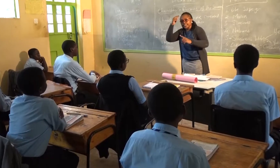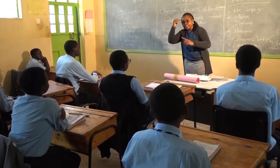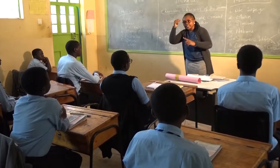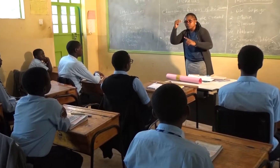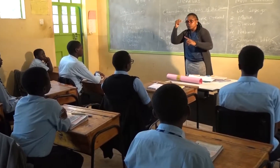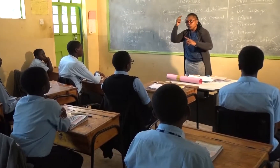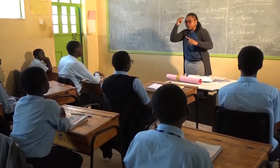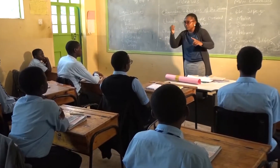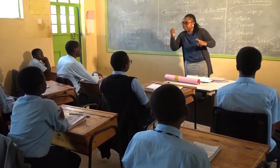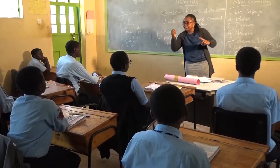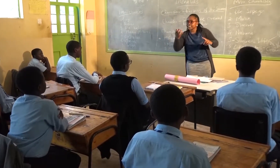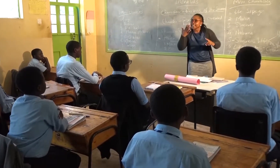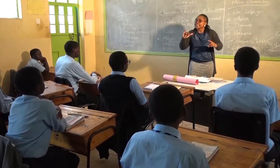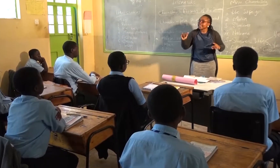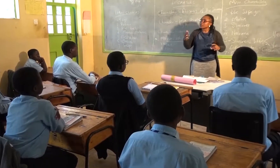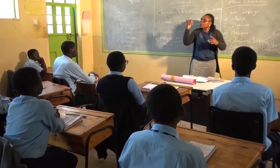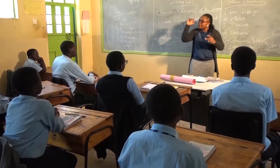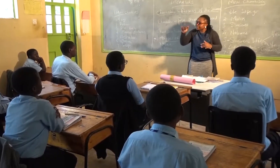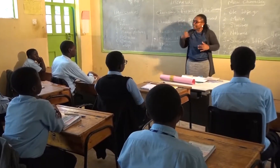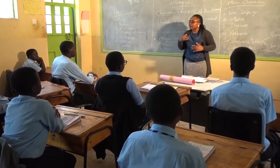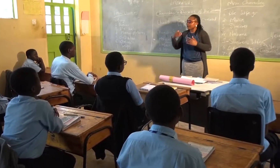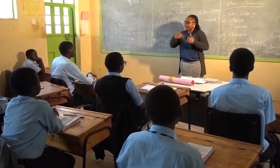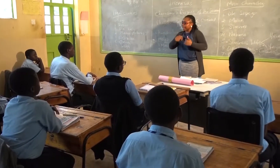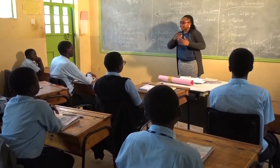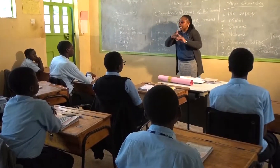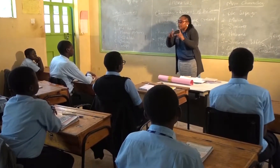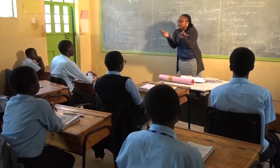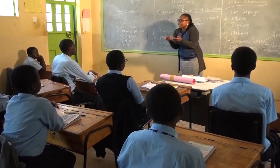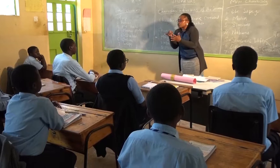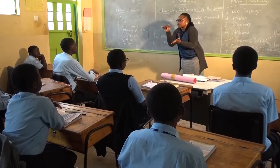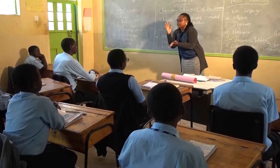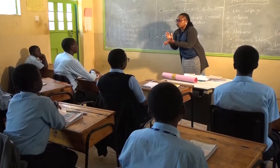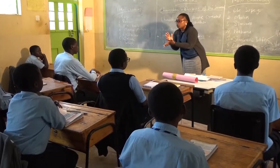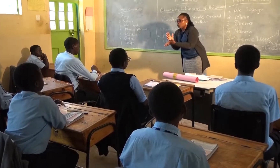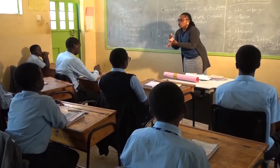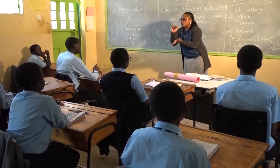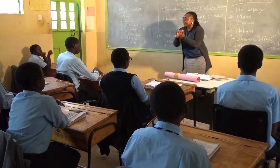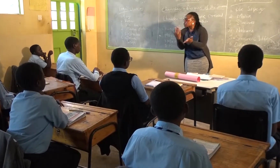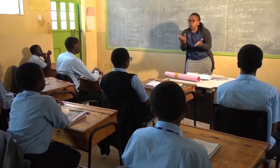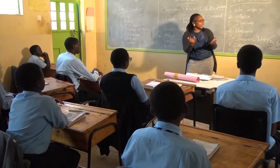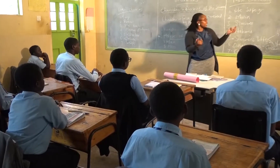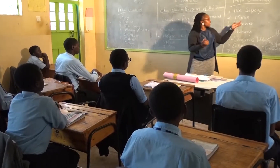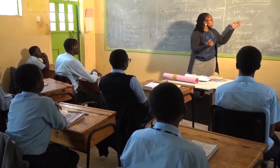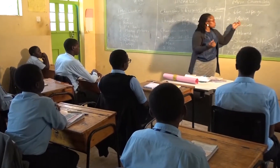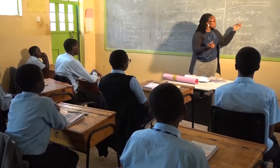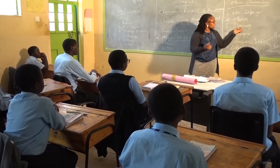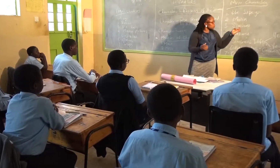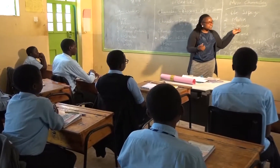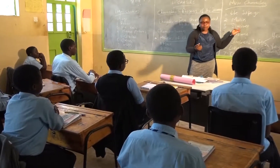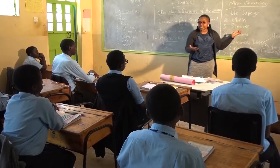village, they must have had a place to stay too. So that's why this responsibility